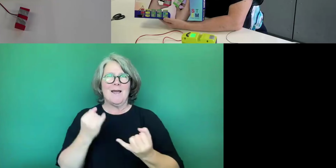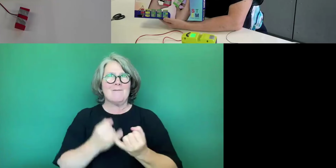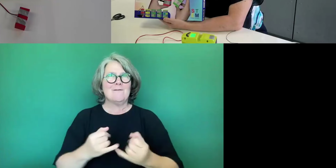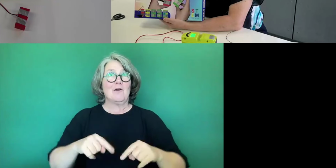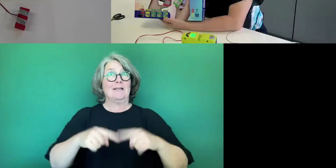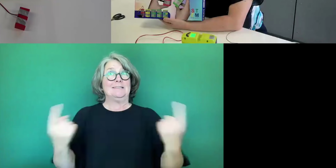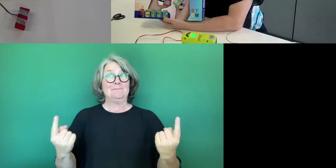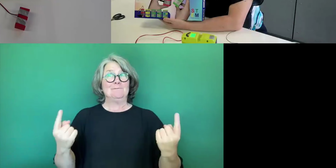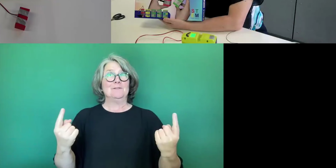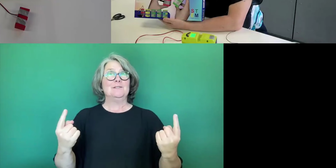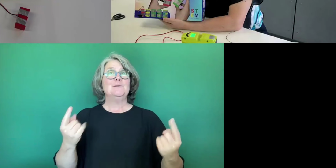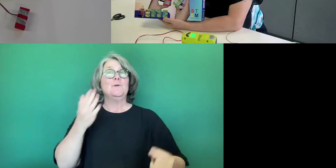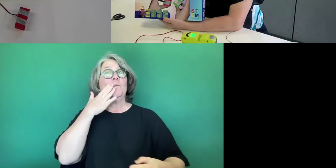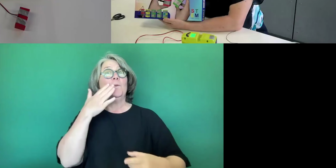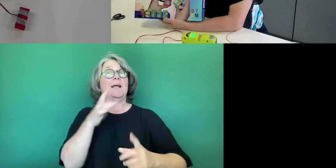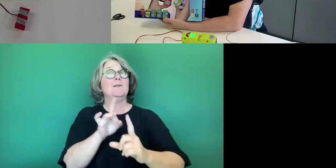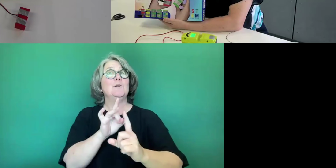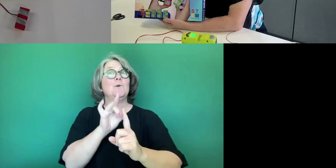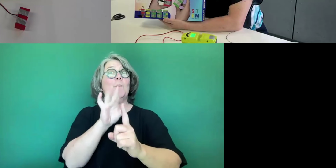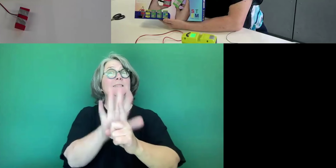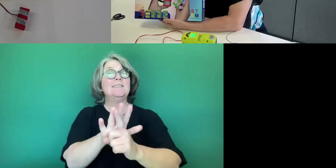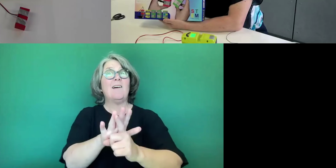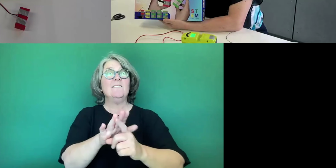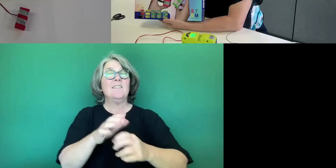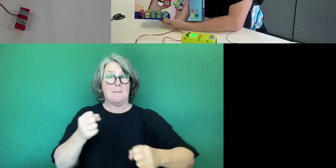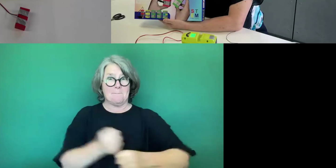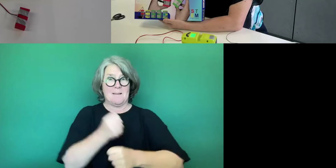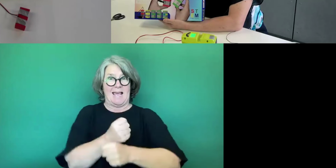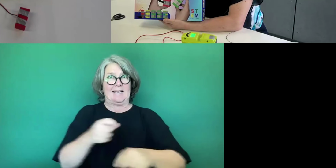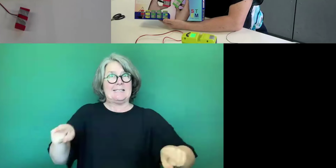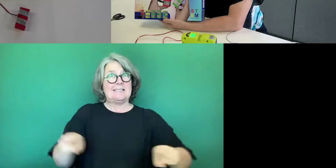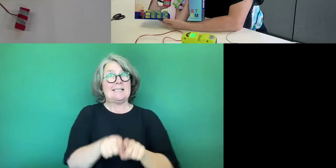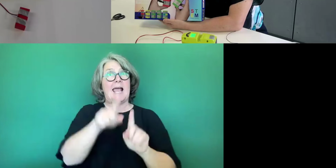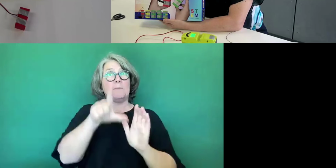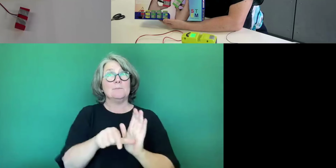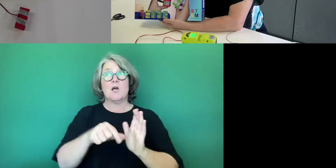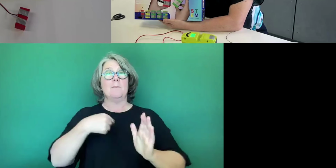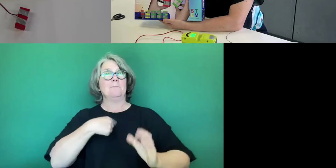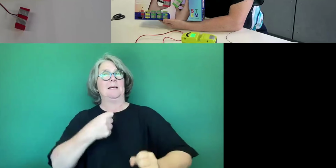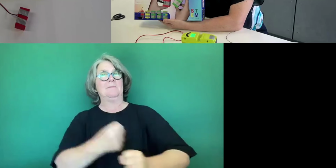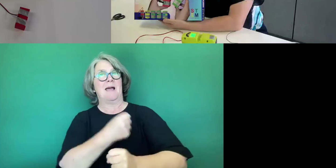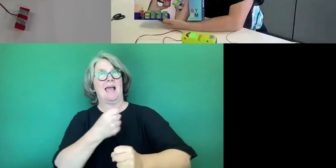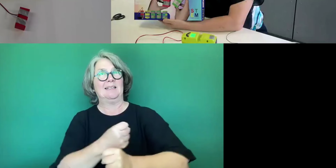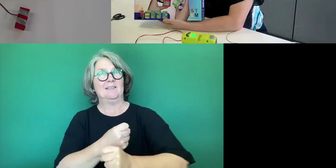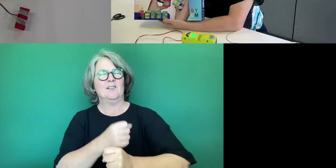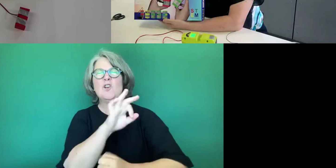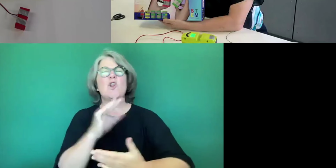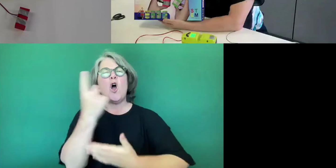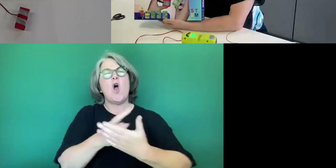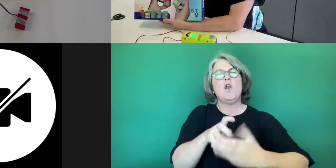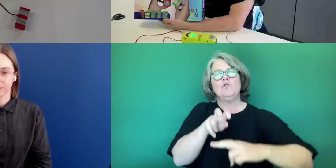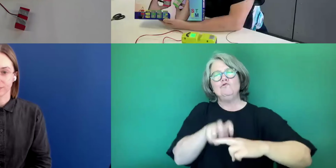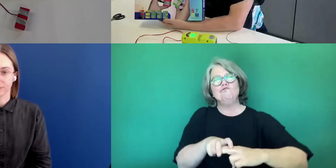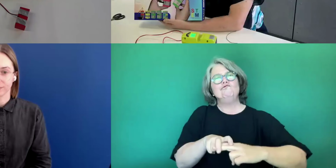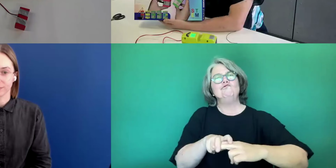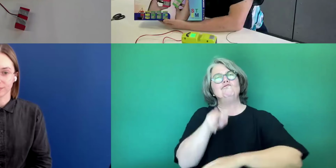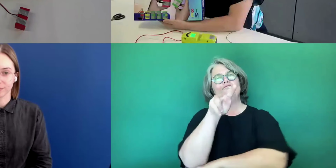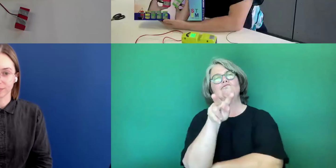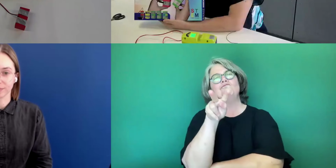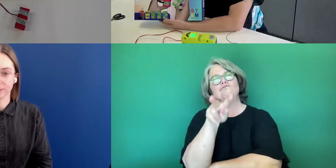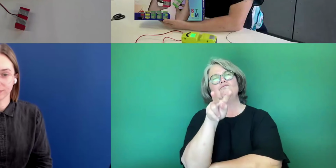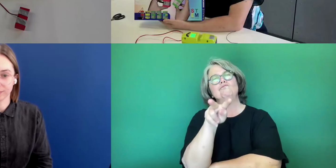if you actually are making along as opposed to just, watching. Not nearly as powerful. So hopefully